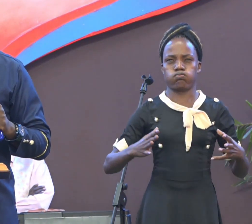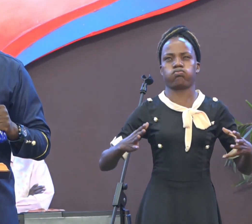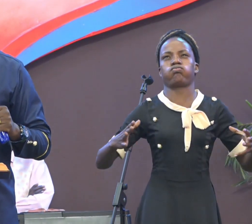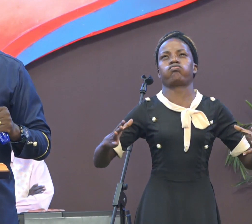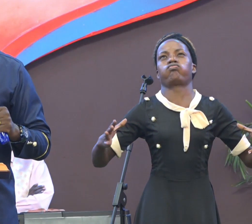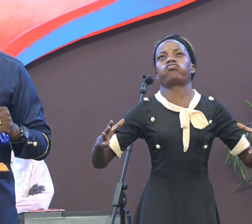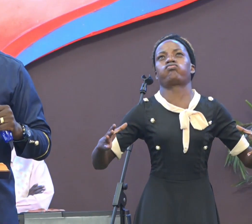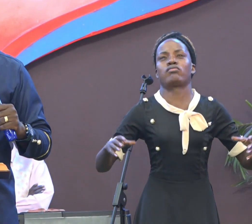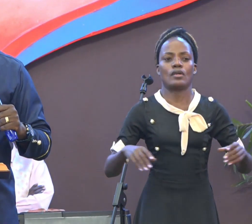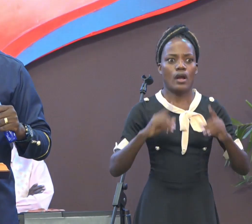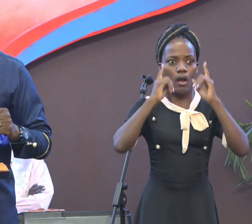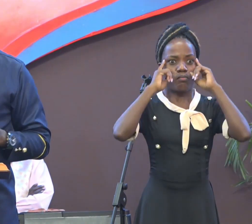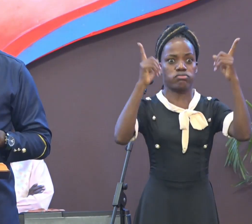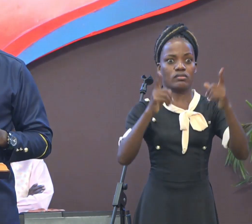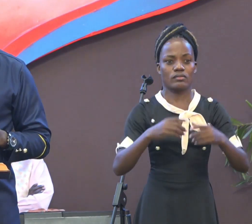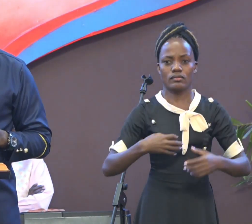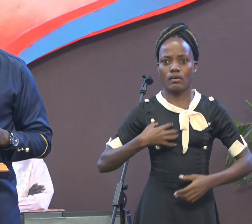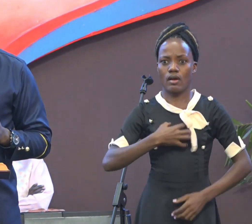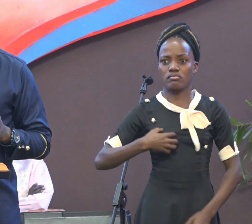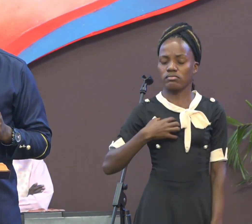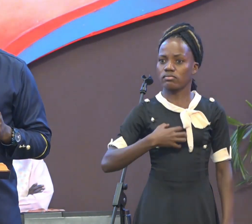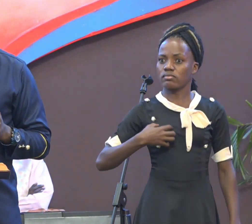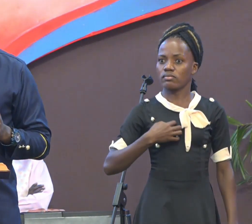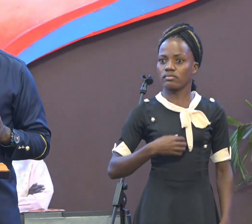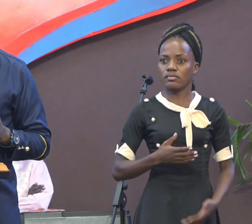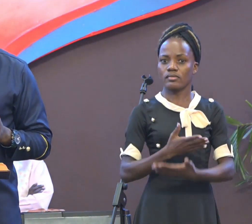It's a darkness, you bulge up like a balloon.